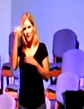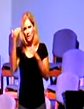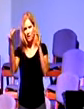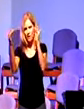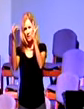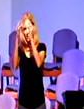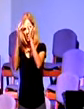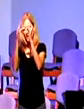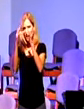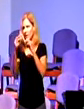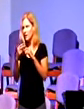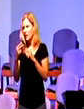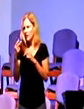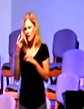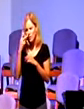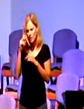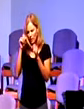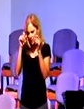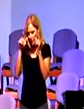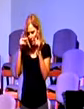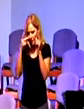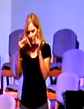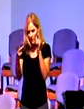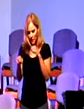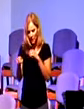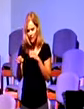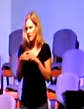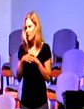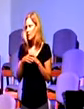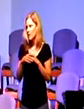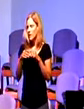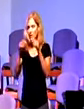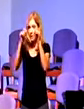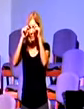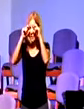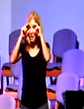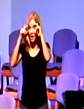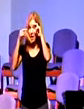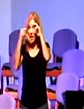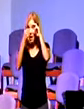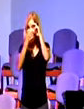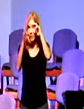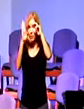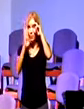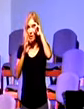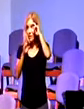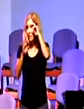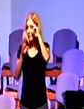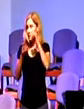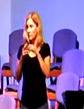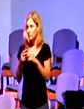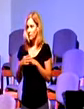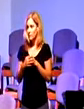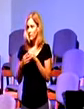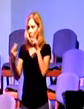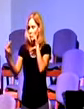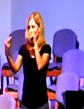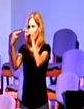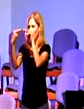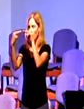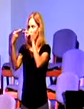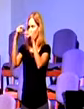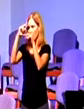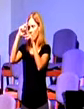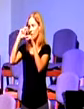I opened my eyes to see what she was doing, and all I could see were these big brown eyes right in front of mine, like this. And it